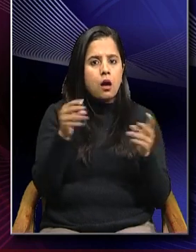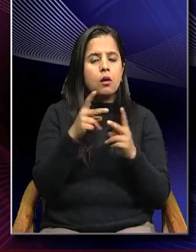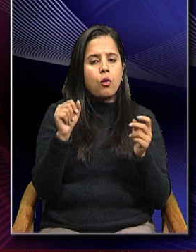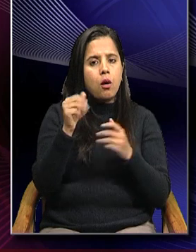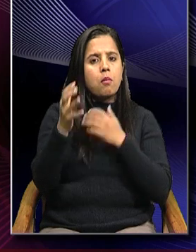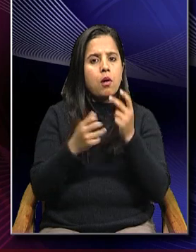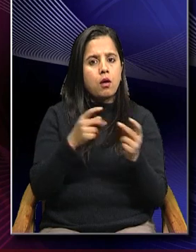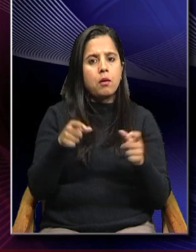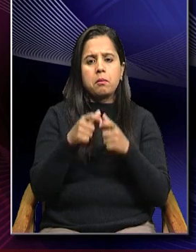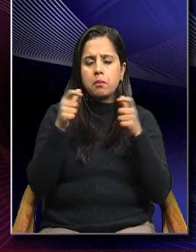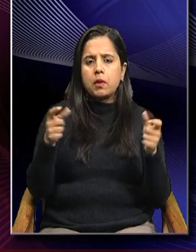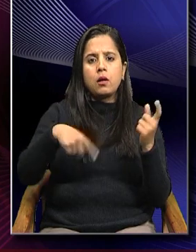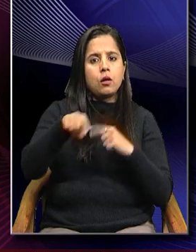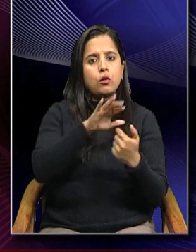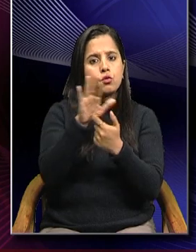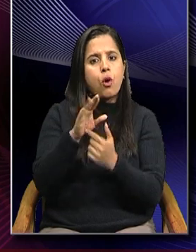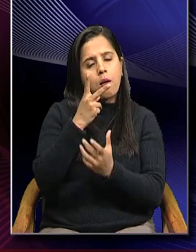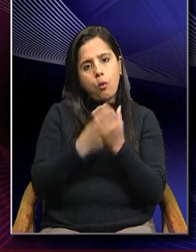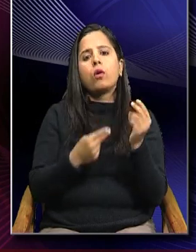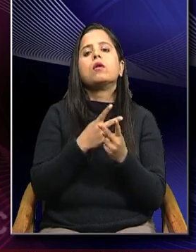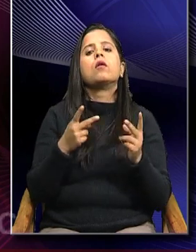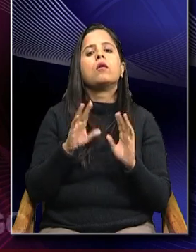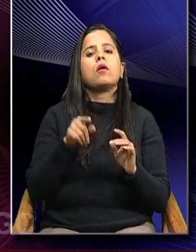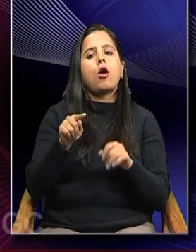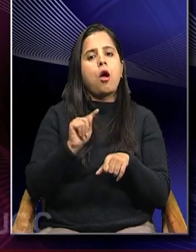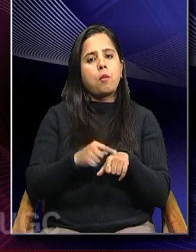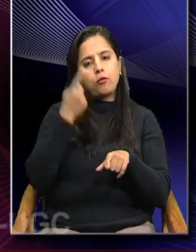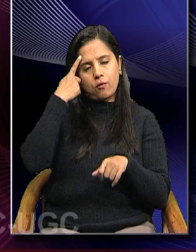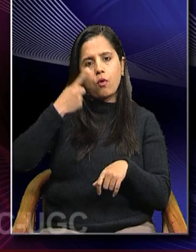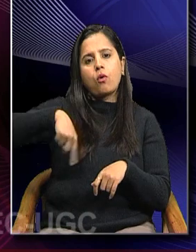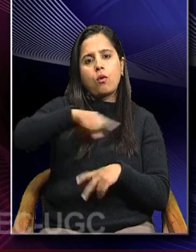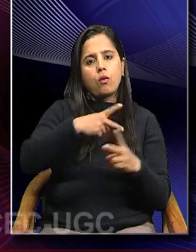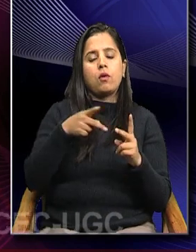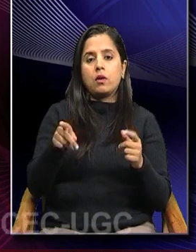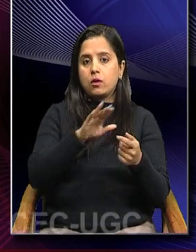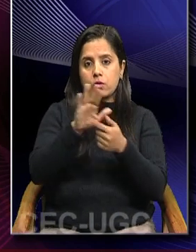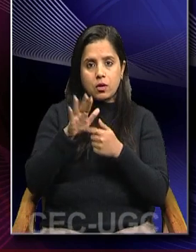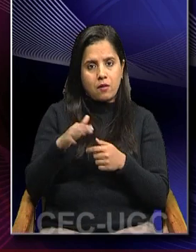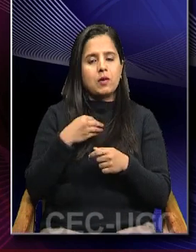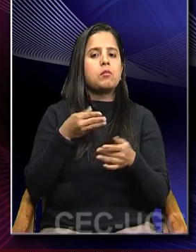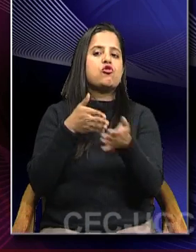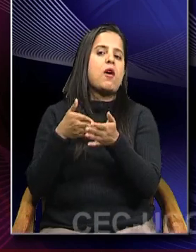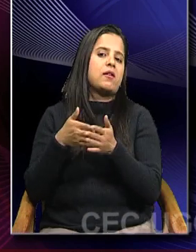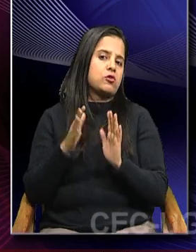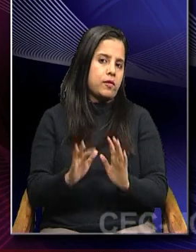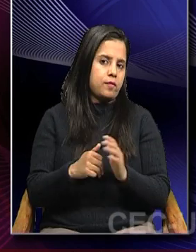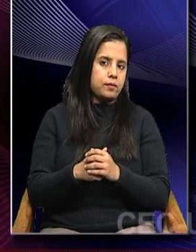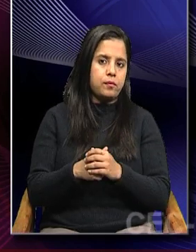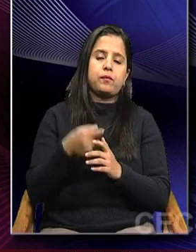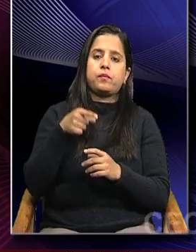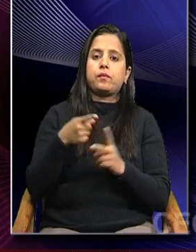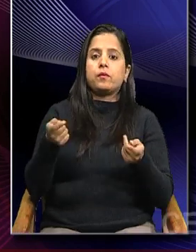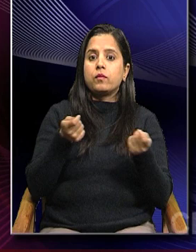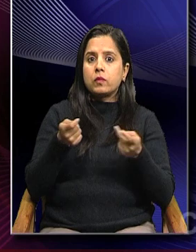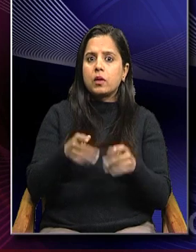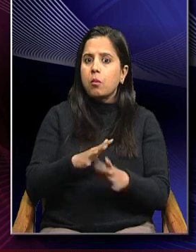and this large population presents both an opportunity for us, and along with that we have some challenges also, because dealing with